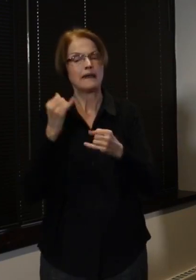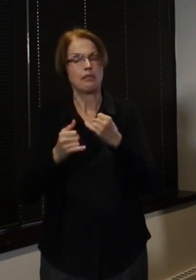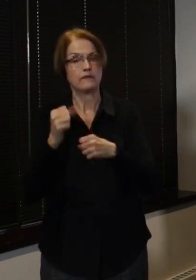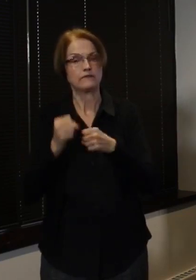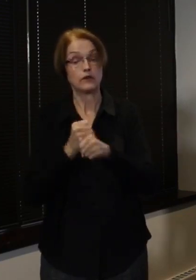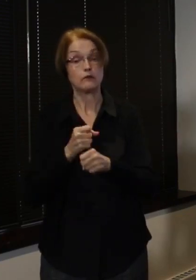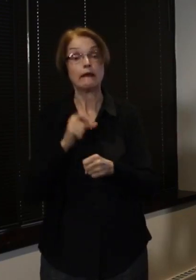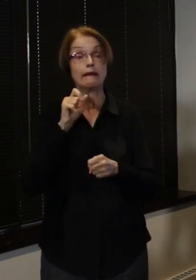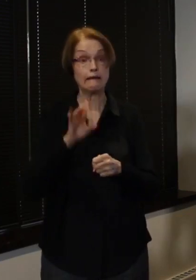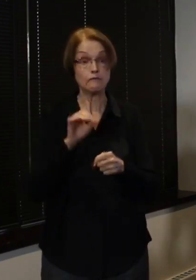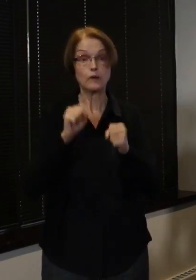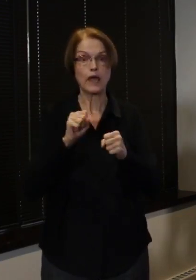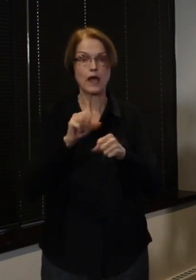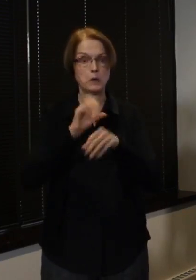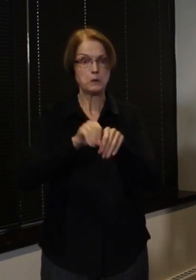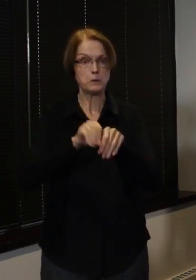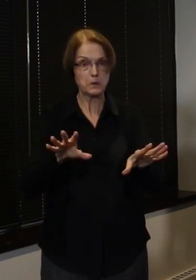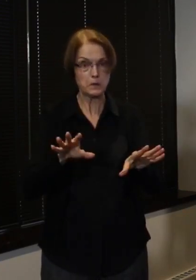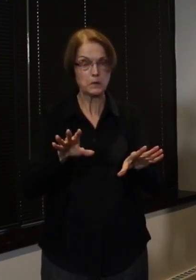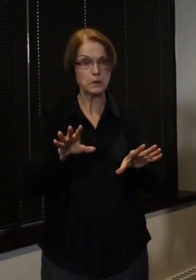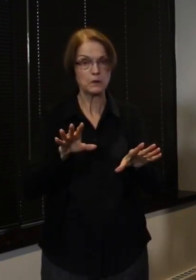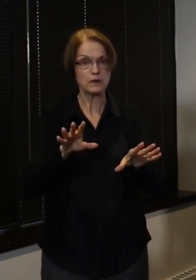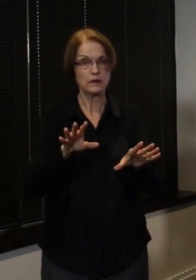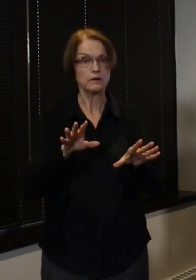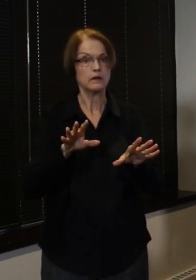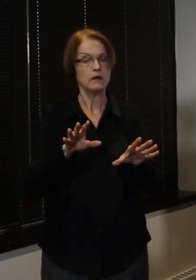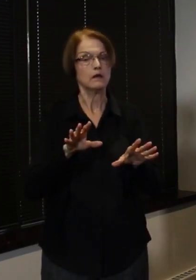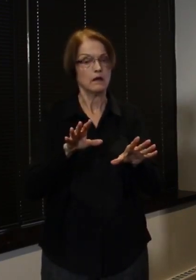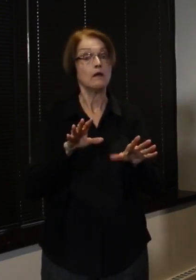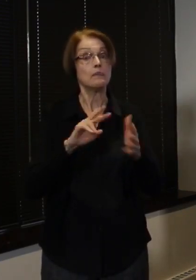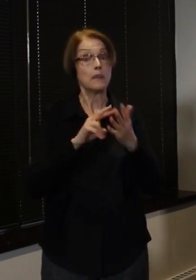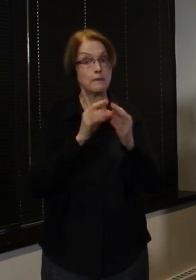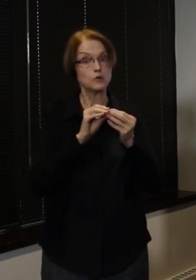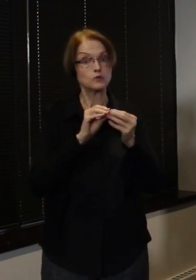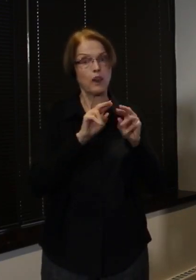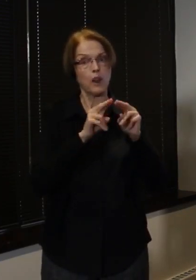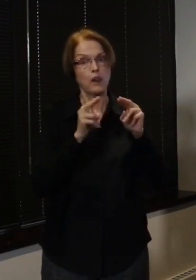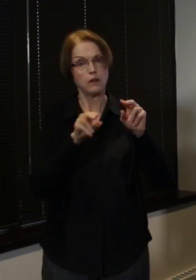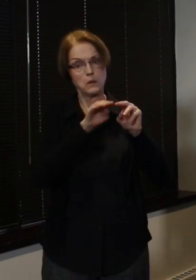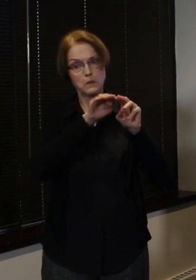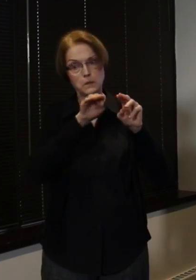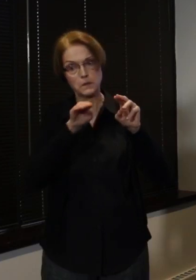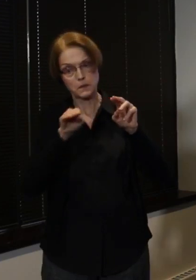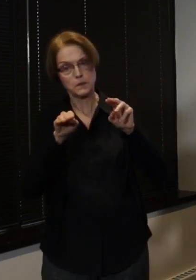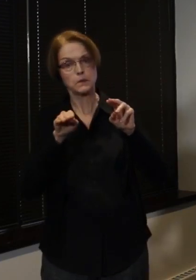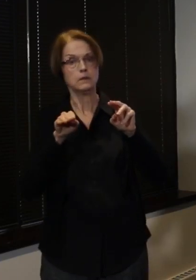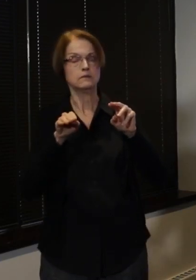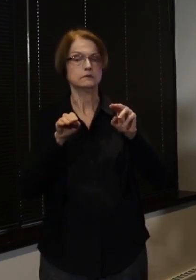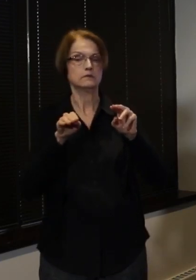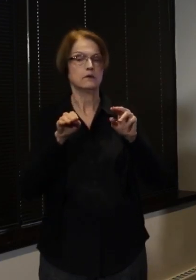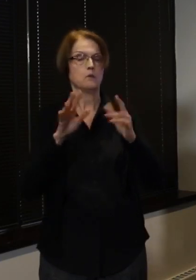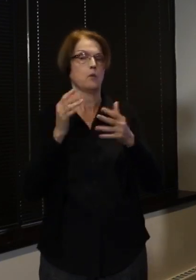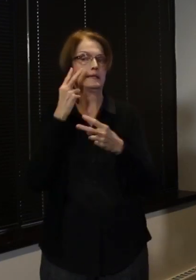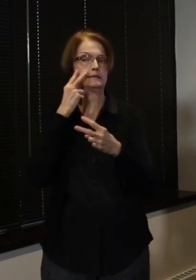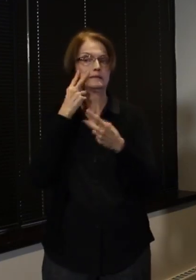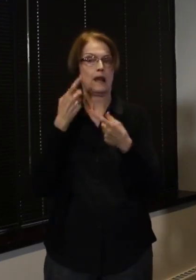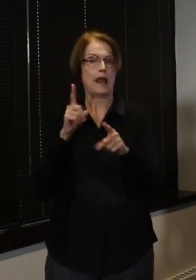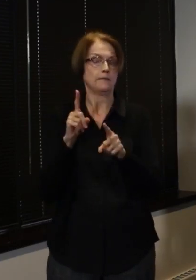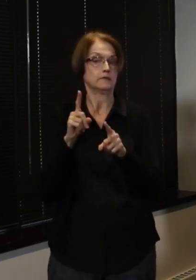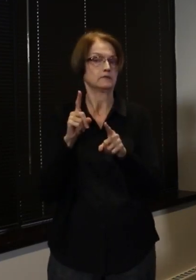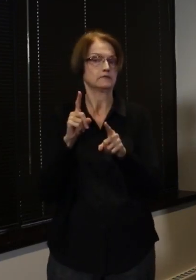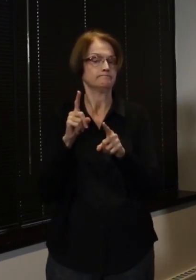it suppressed, then we'll start curving down. But we're still waiting to see what happens because of